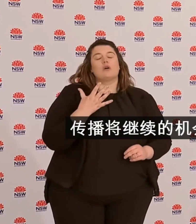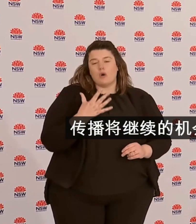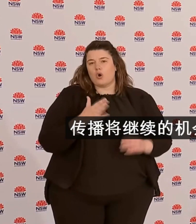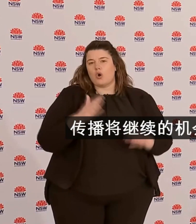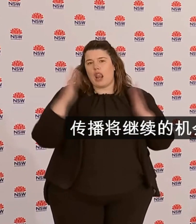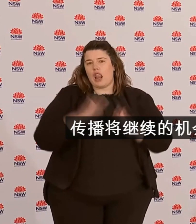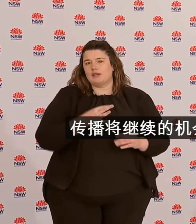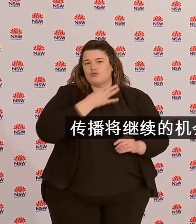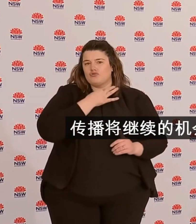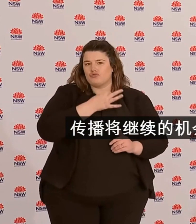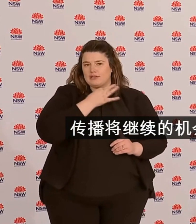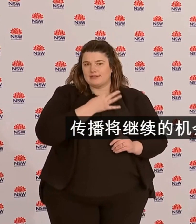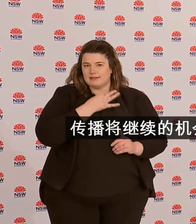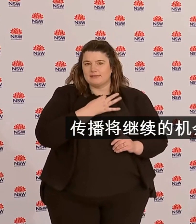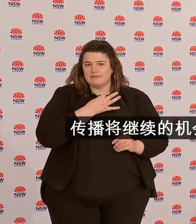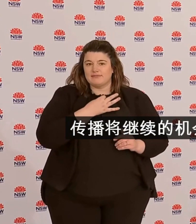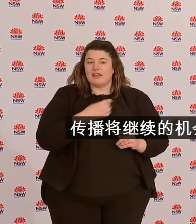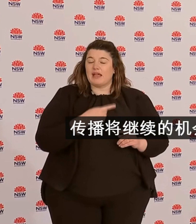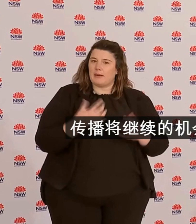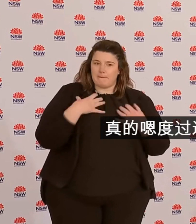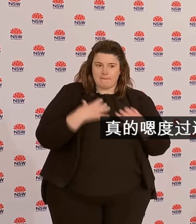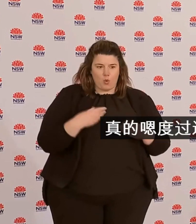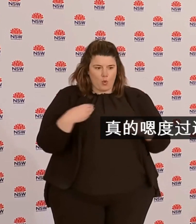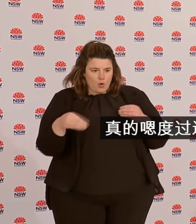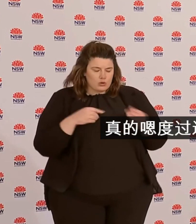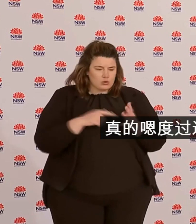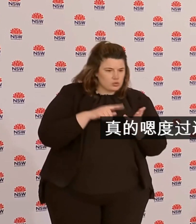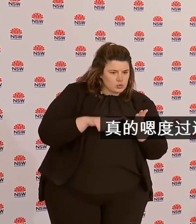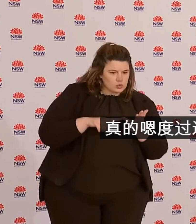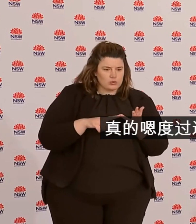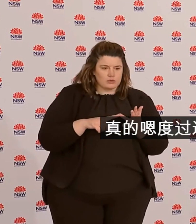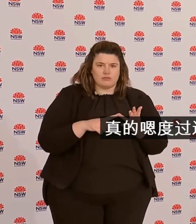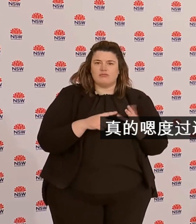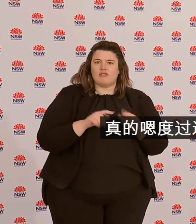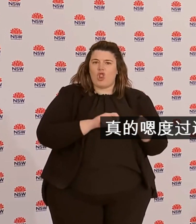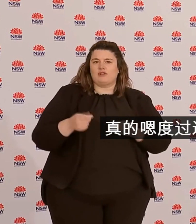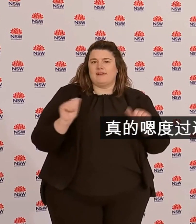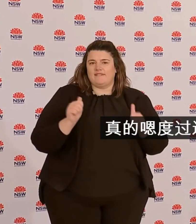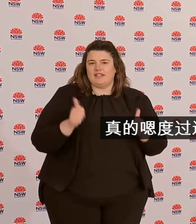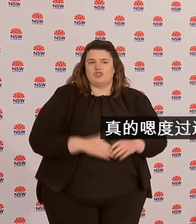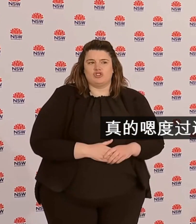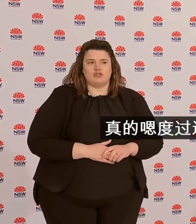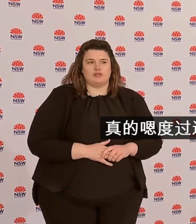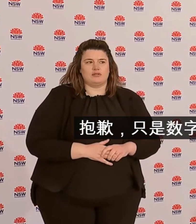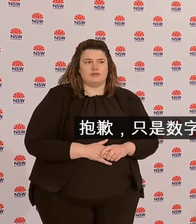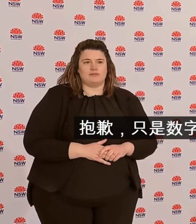the less chance the spread will continue and the greatest chance we have of really getting through this outbreak and moving forward.